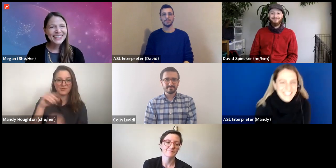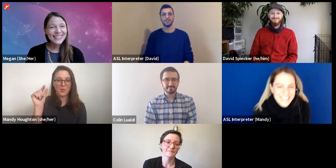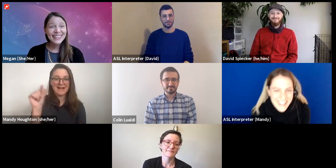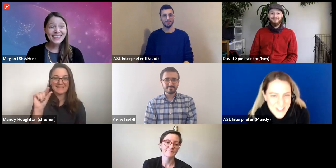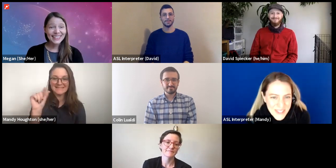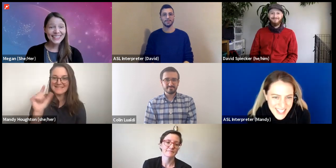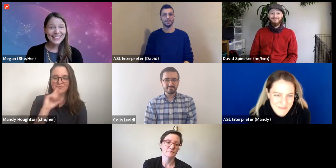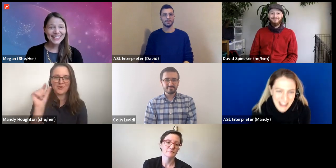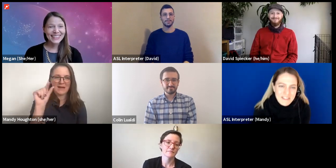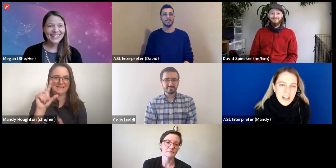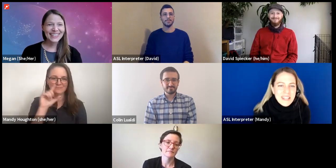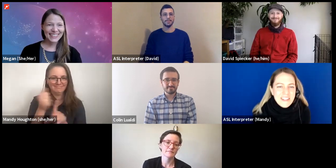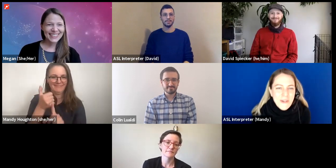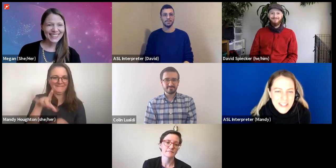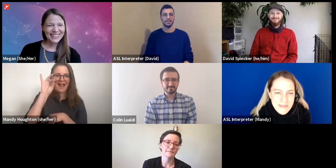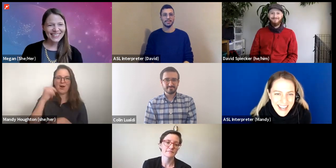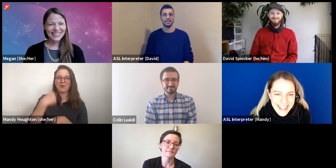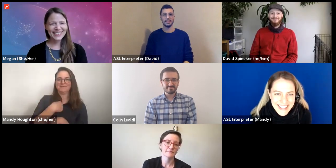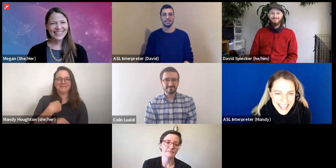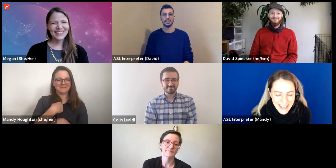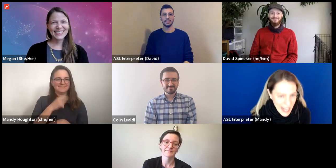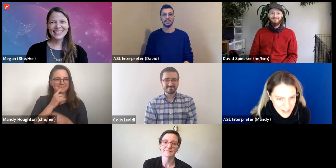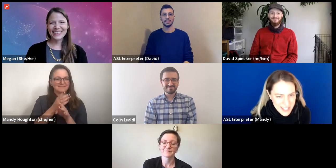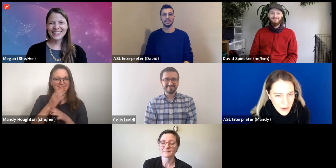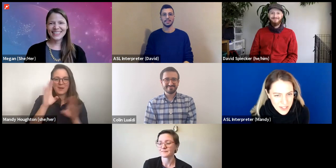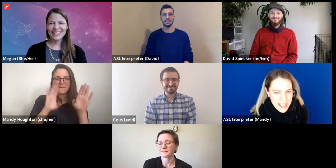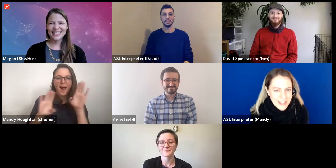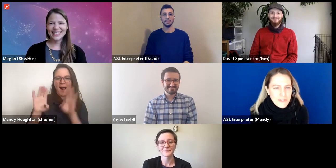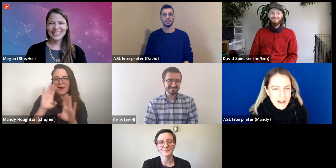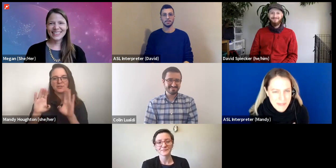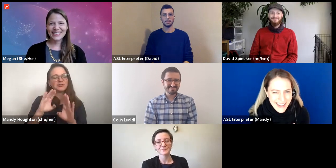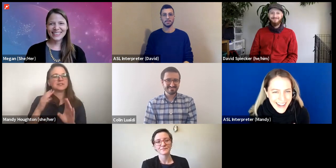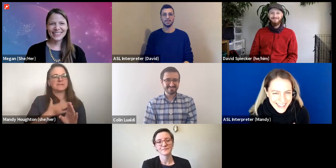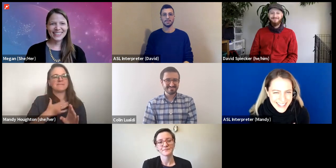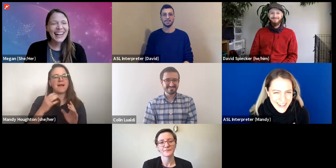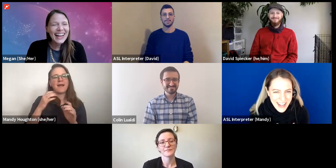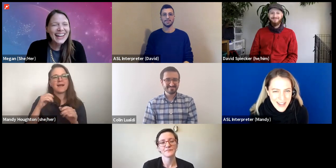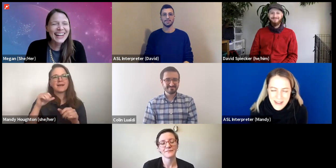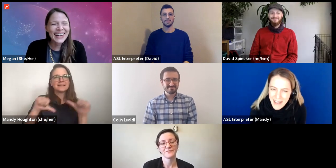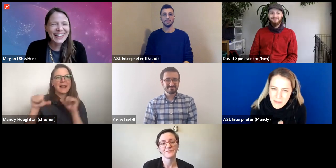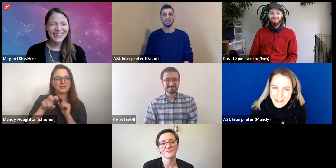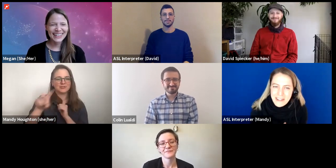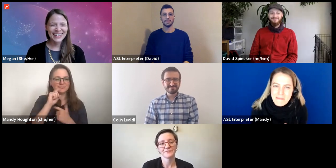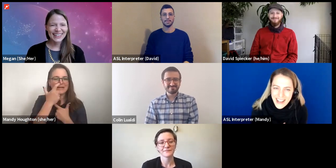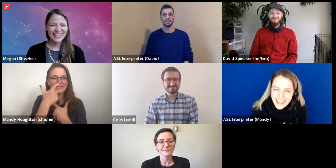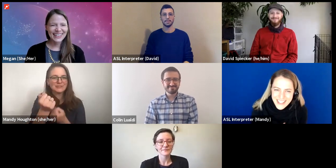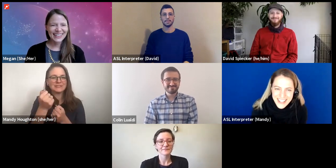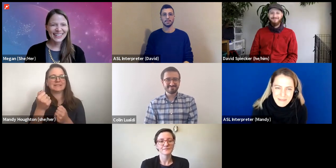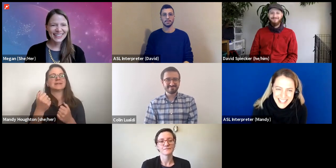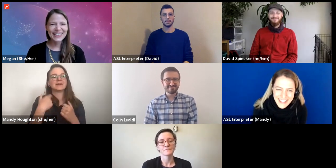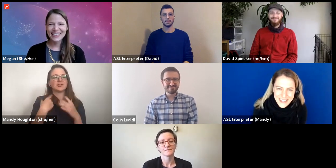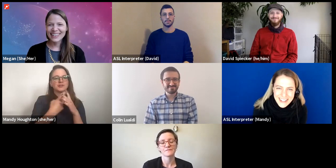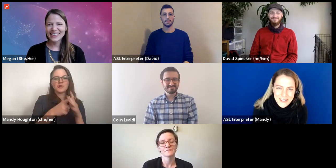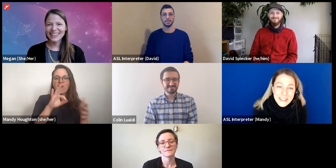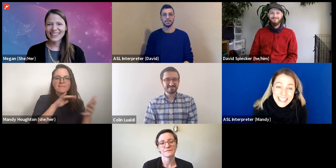Yeah, I can go next. So really my involvement in quantum science, I would say quantum science found me, oddly enough. I have a background in biology